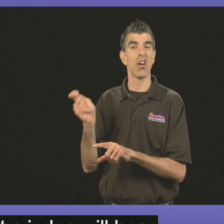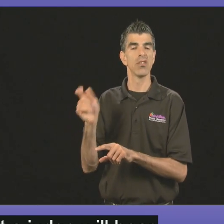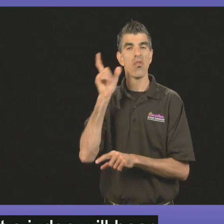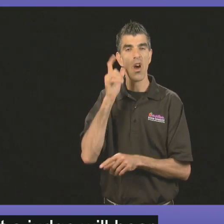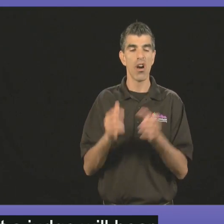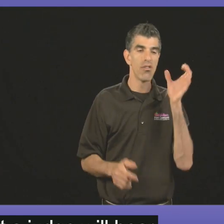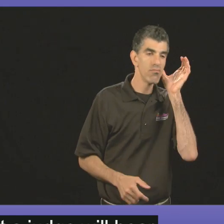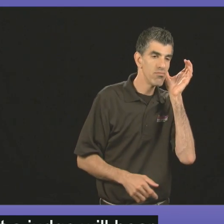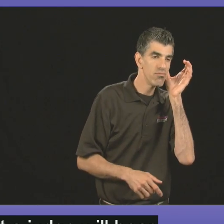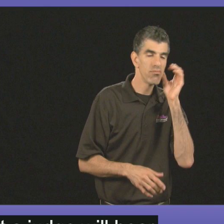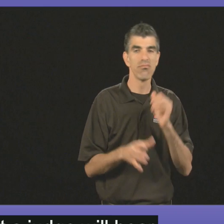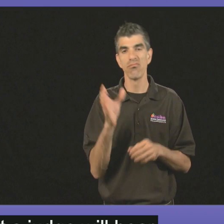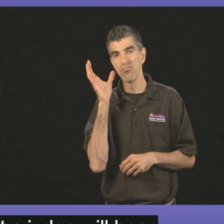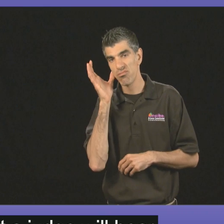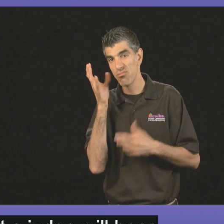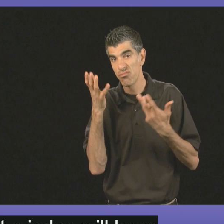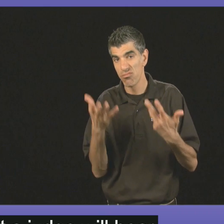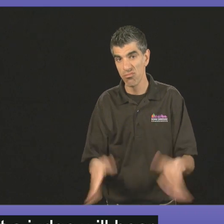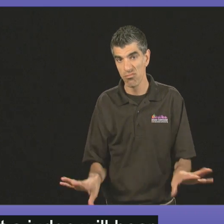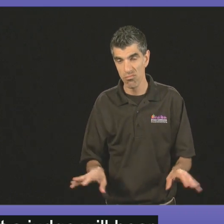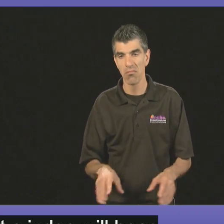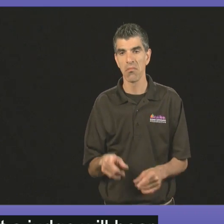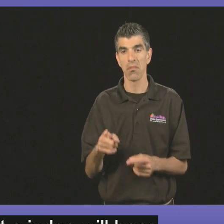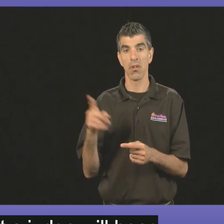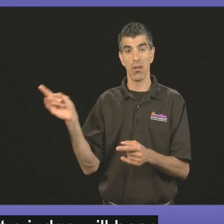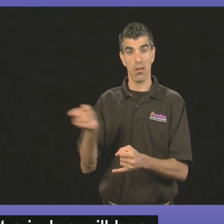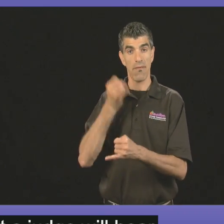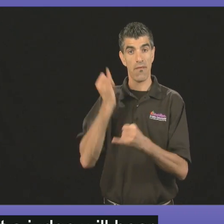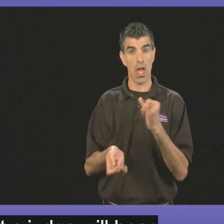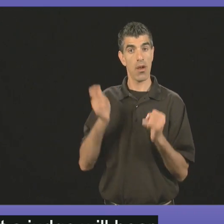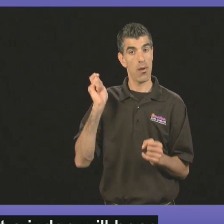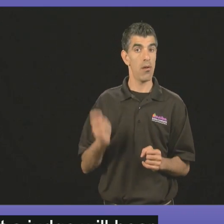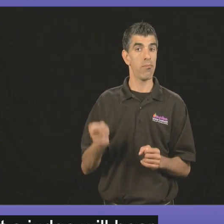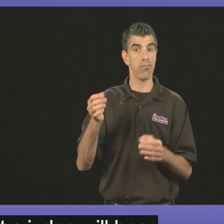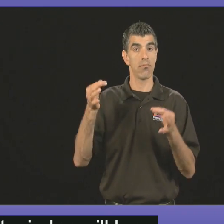a judge will hear both sides of the story.